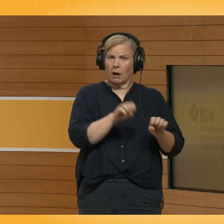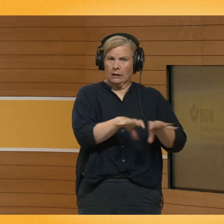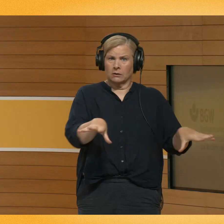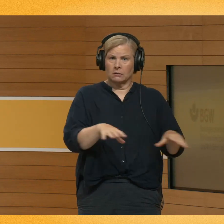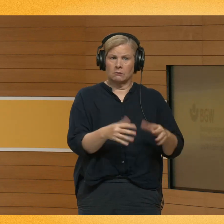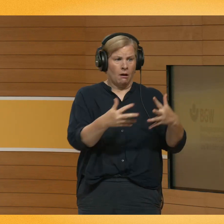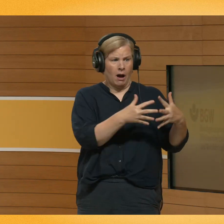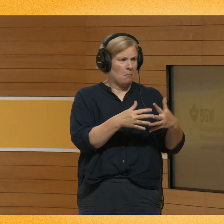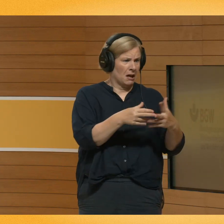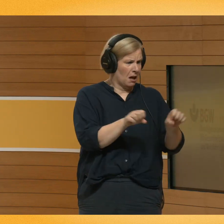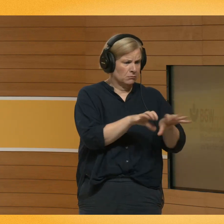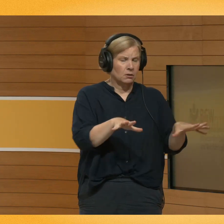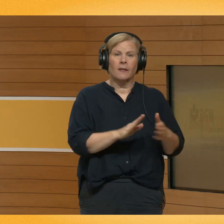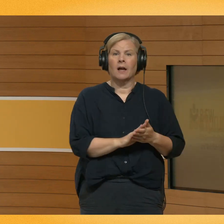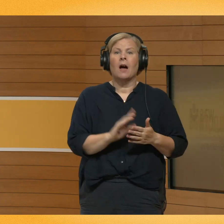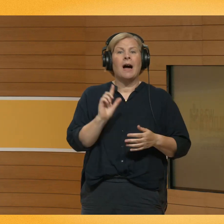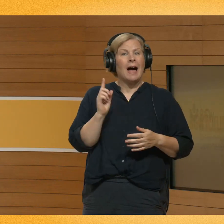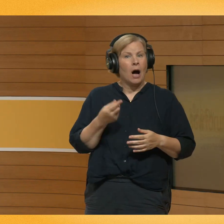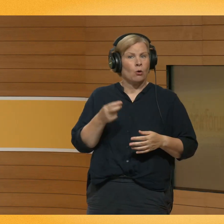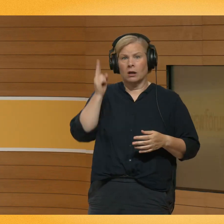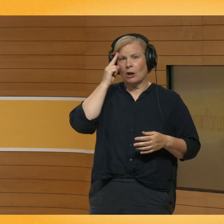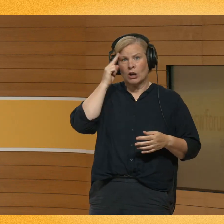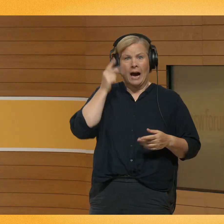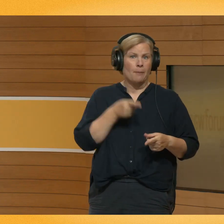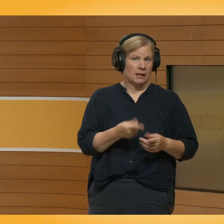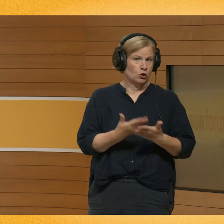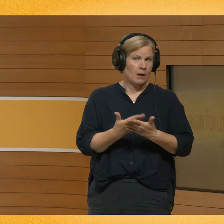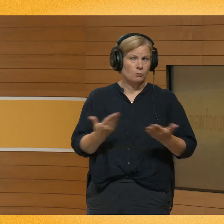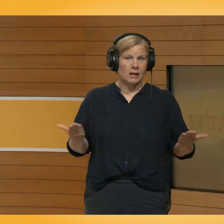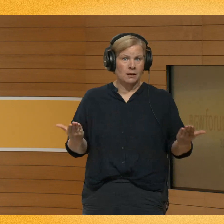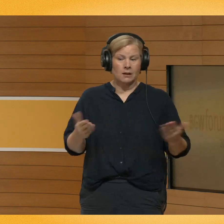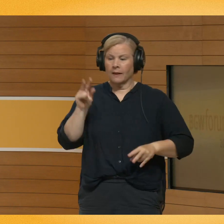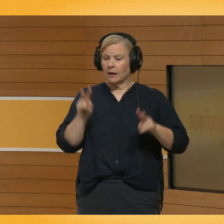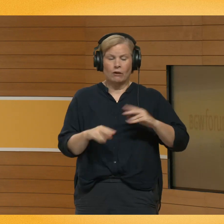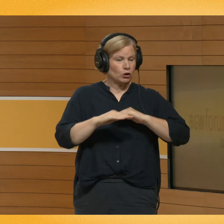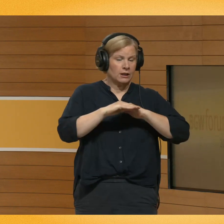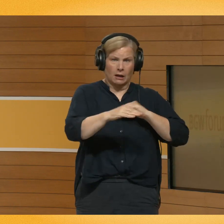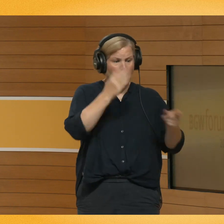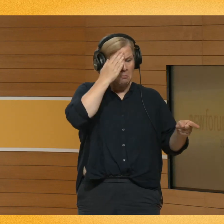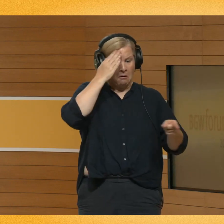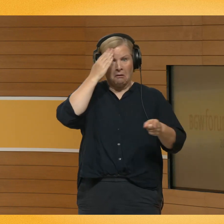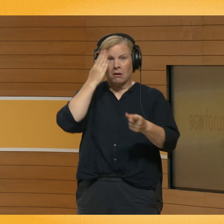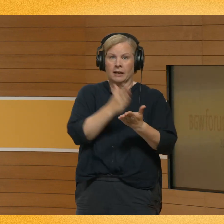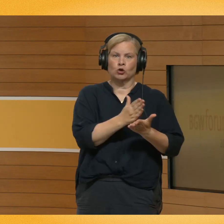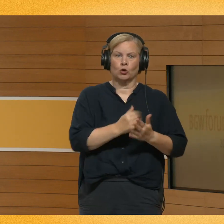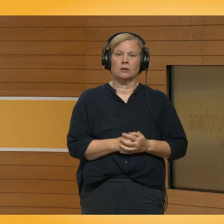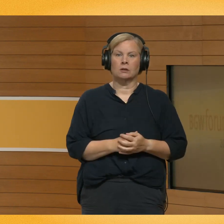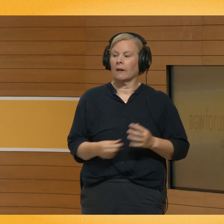some of the Saudi Arabia and different countries. Our twin hospital has been magnet